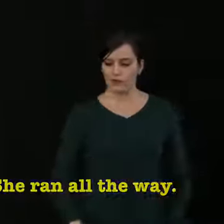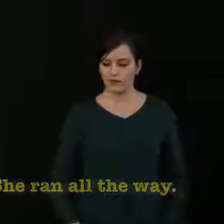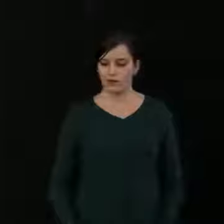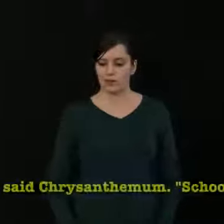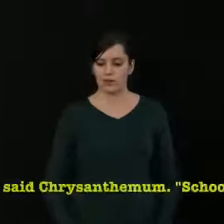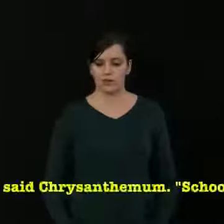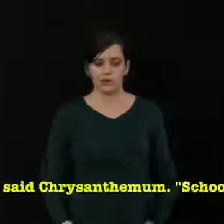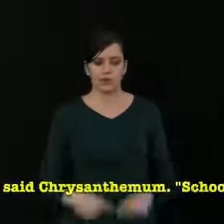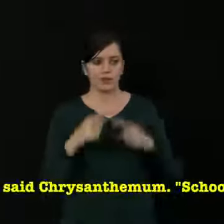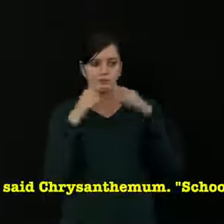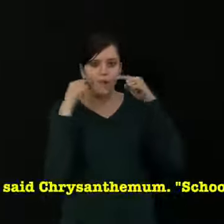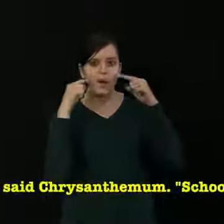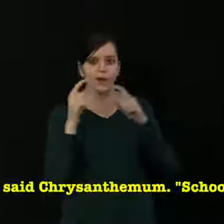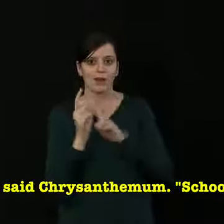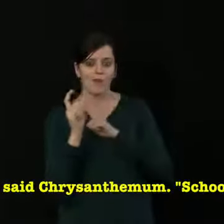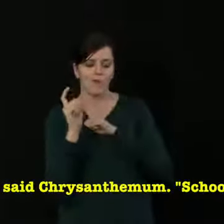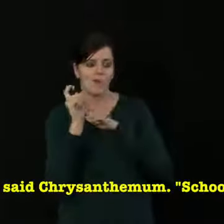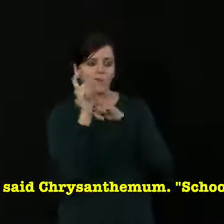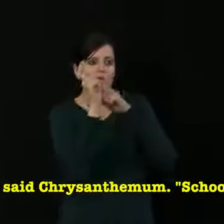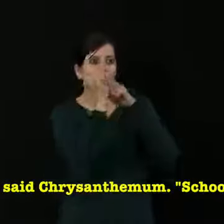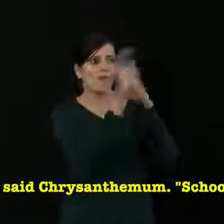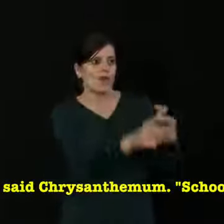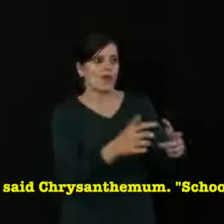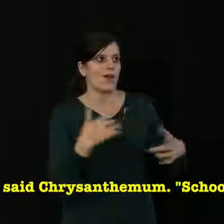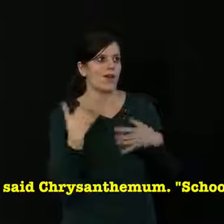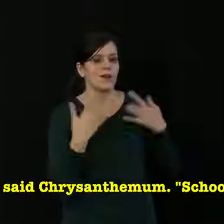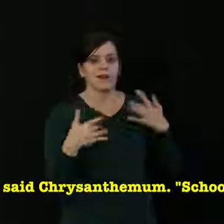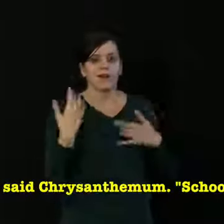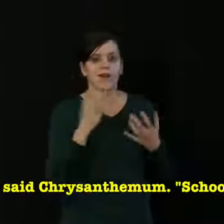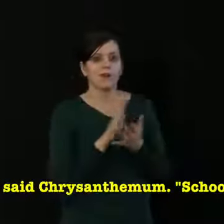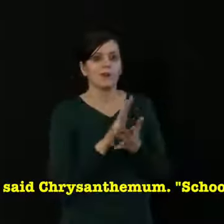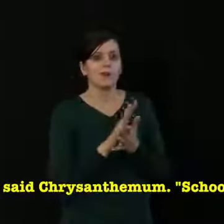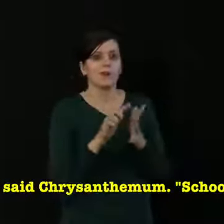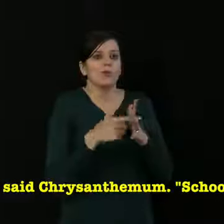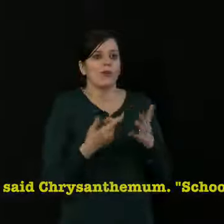way. "Hooray!" said Chrysanthemum. "School!"